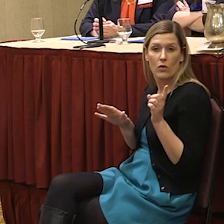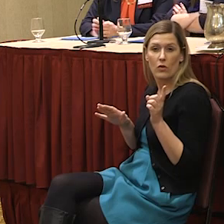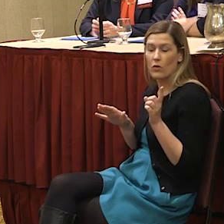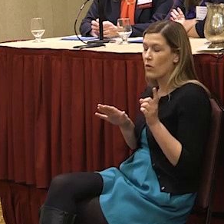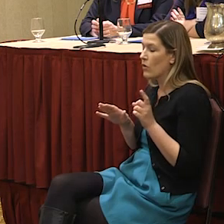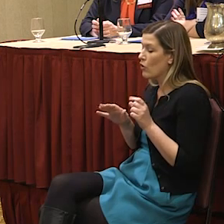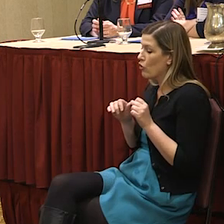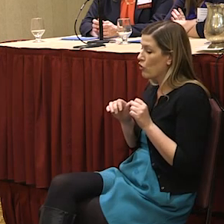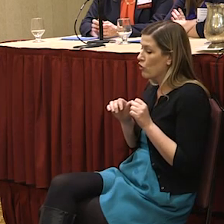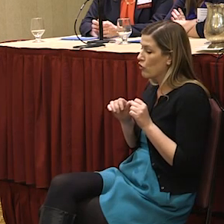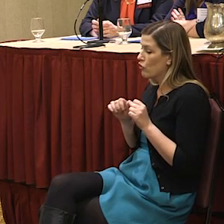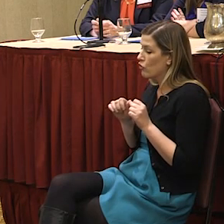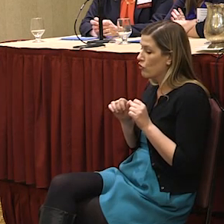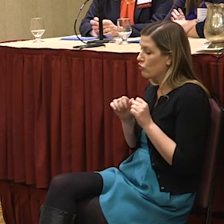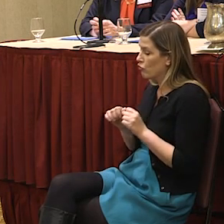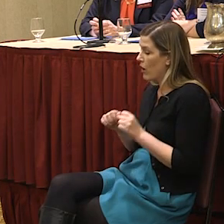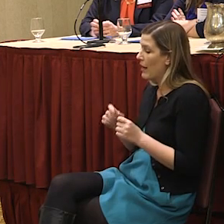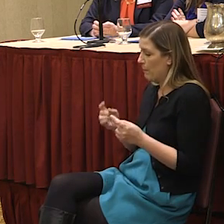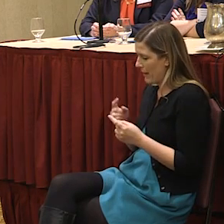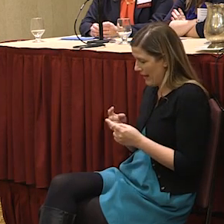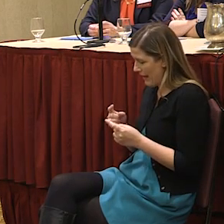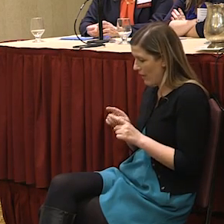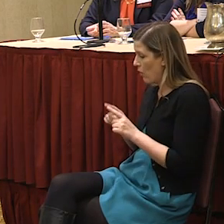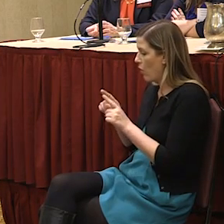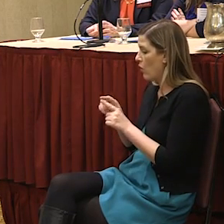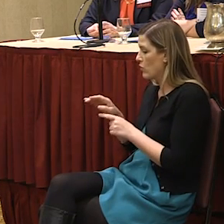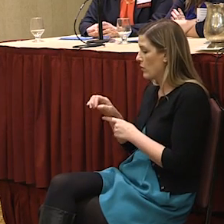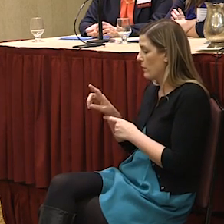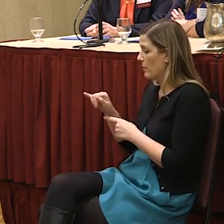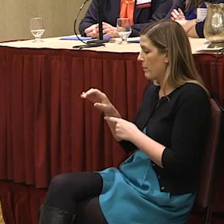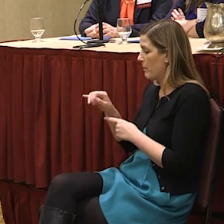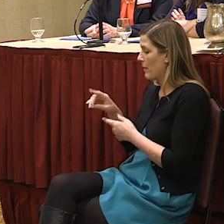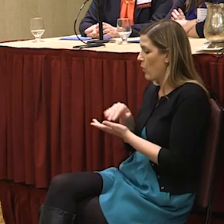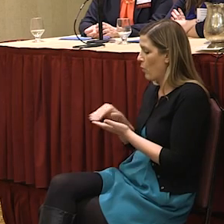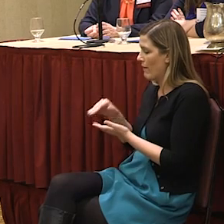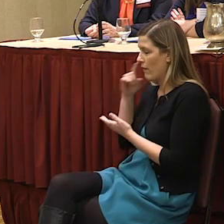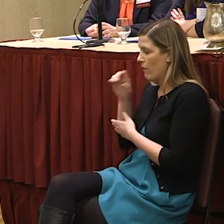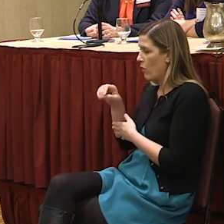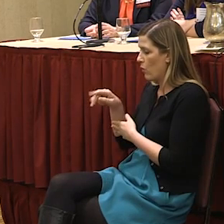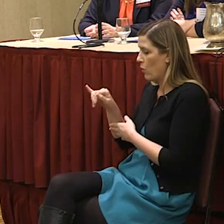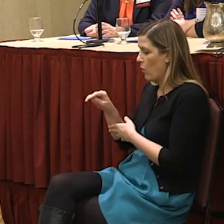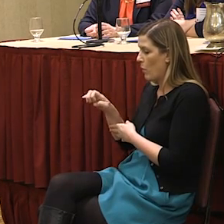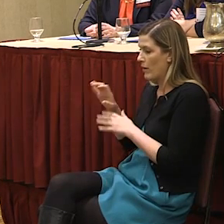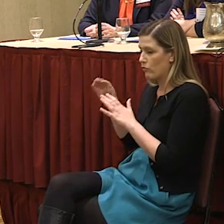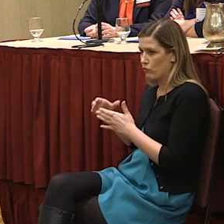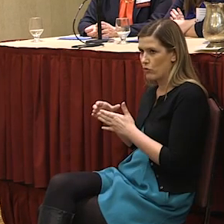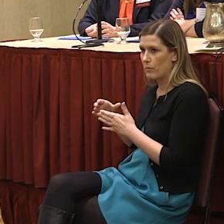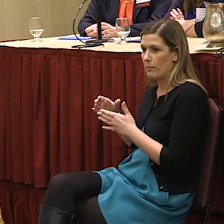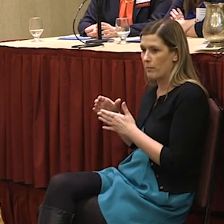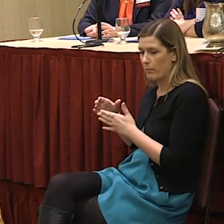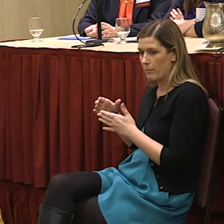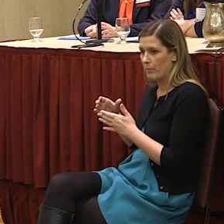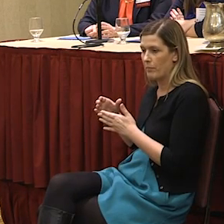Thank you. Besides chronic pain, we are in the Medicaid waiver for the opiate group, and so